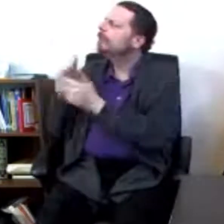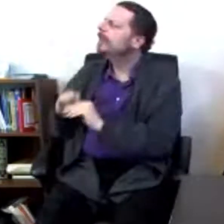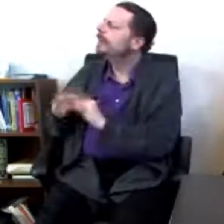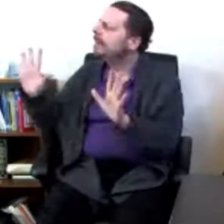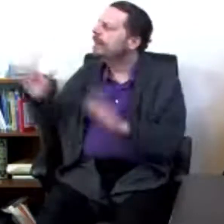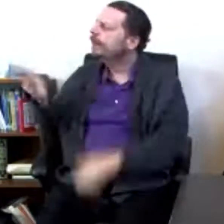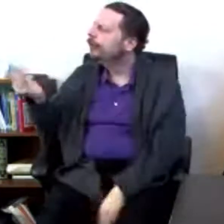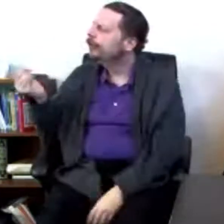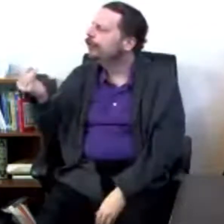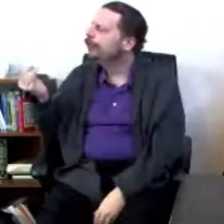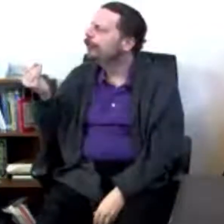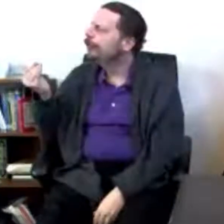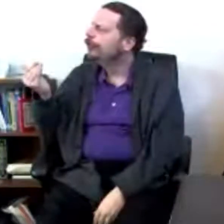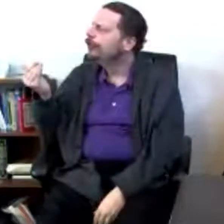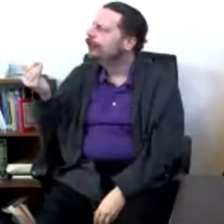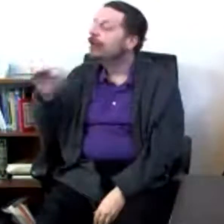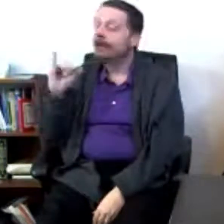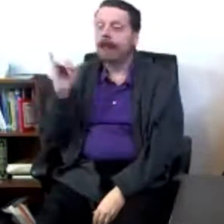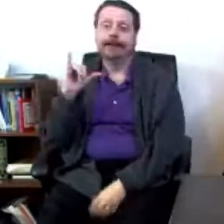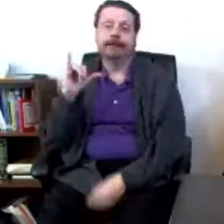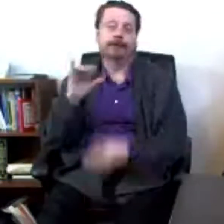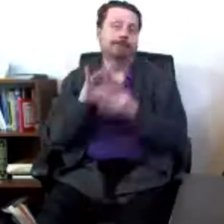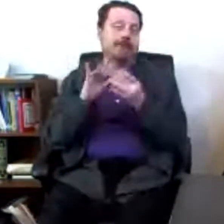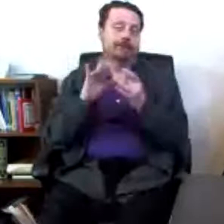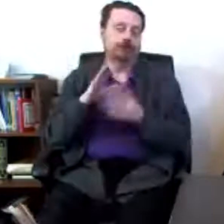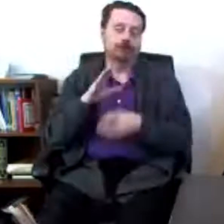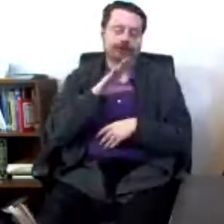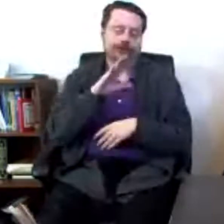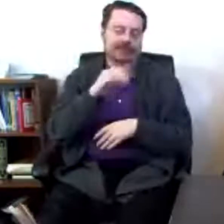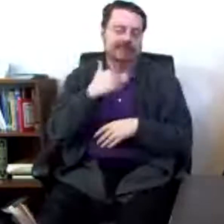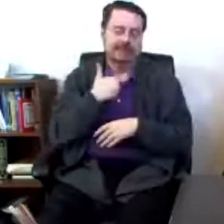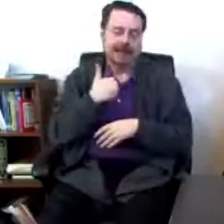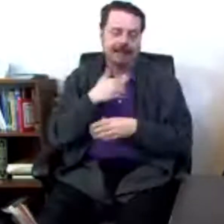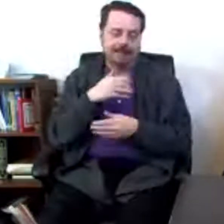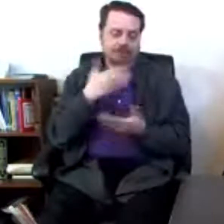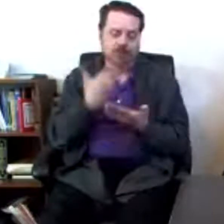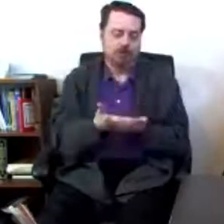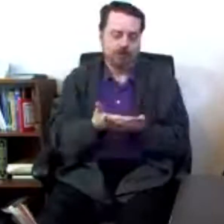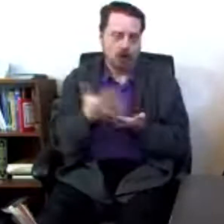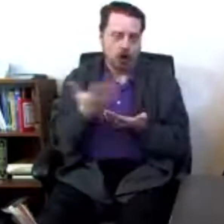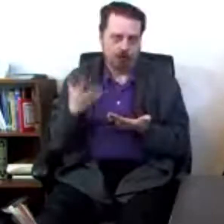as if messengers did not have proofs or evidence.